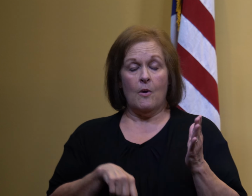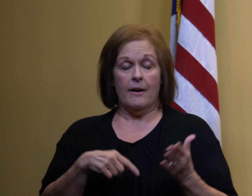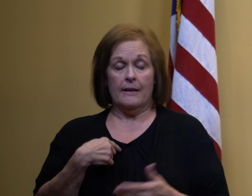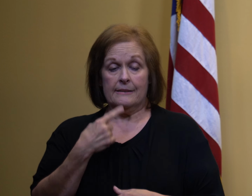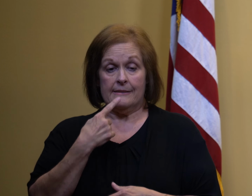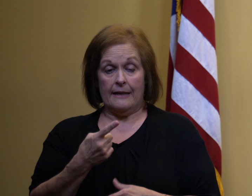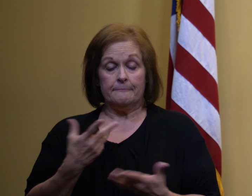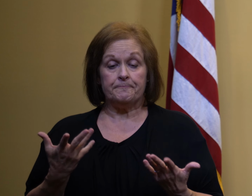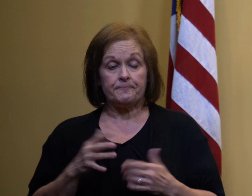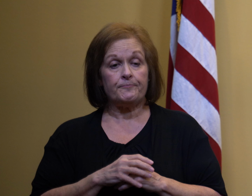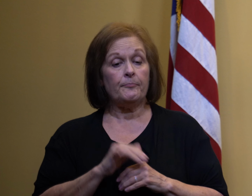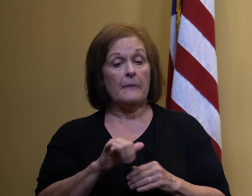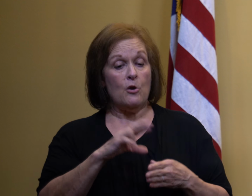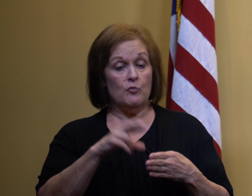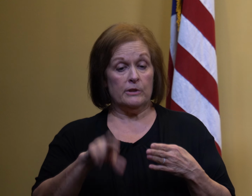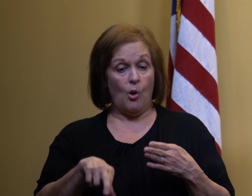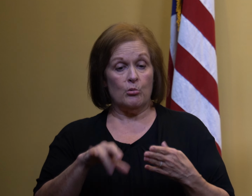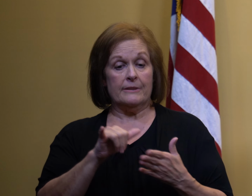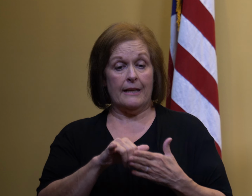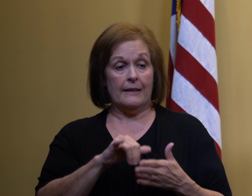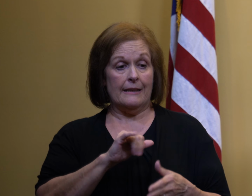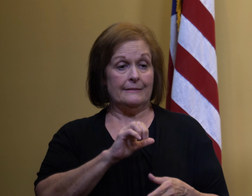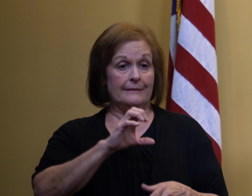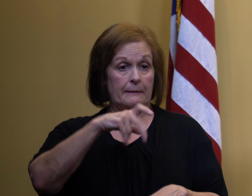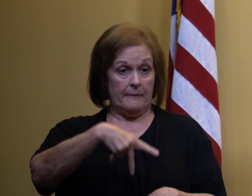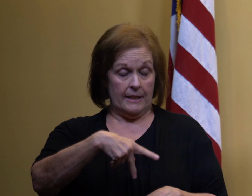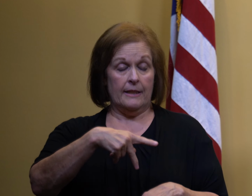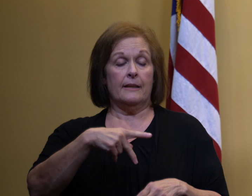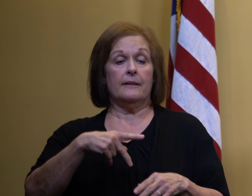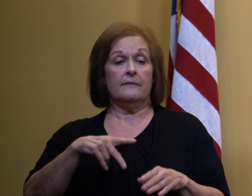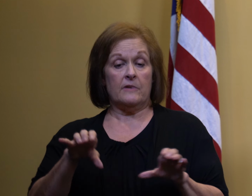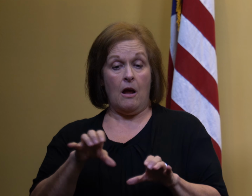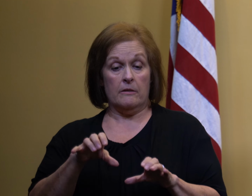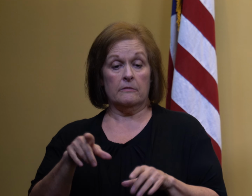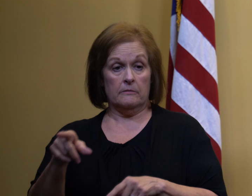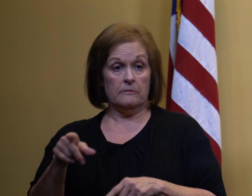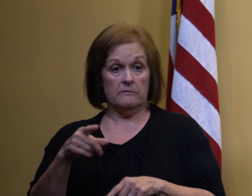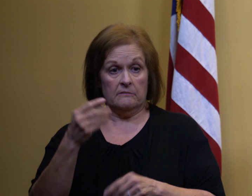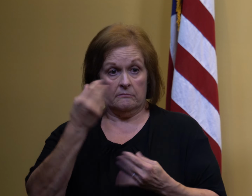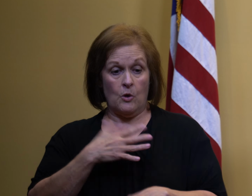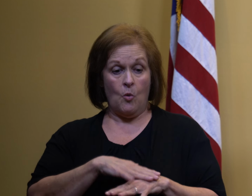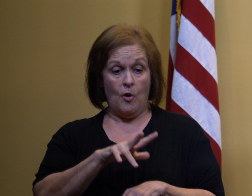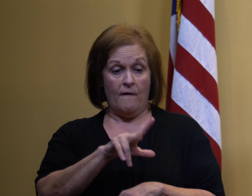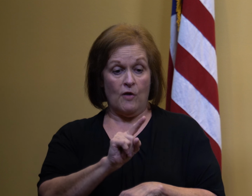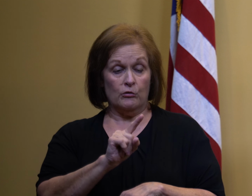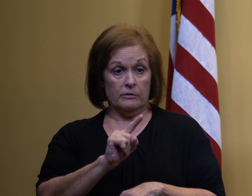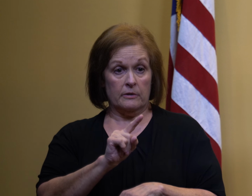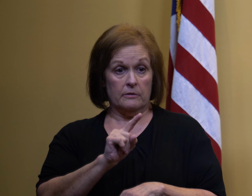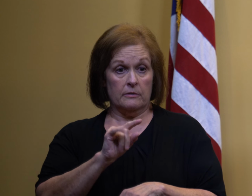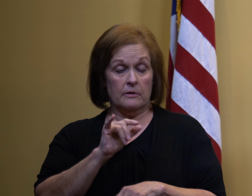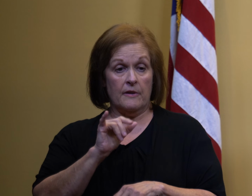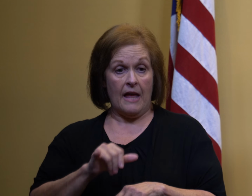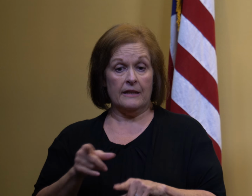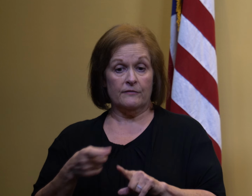the results that IACP provided on Monday the 31st are the results